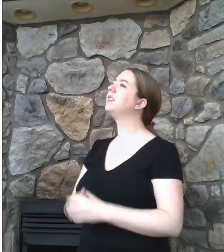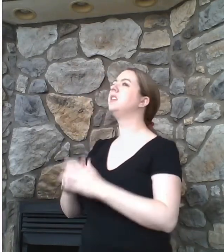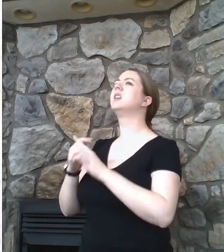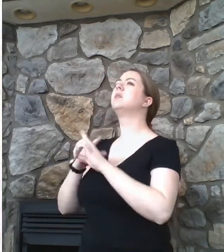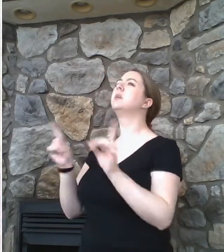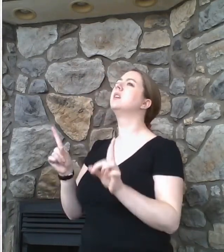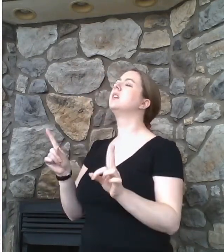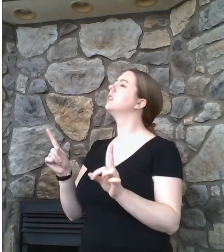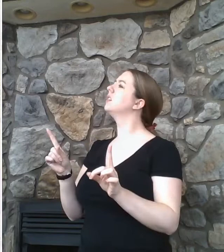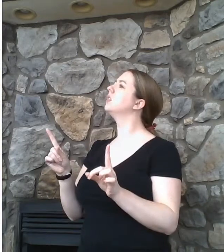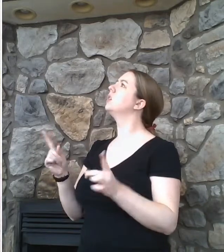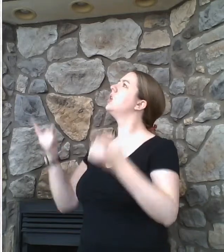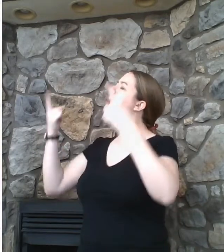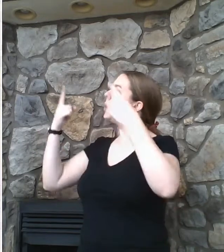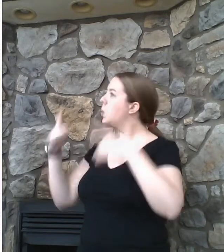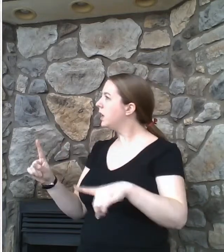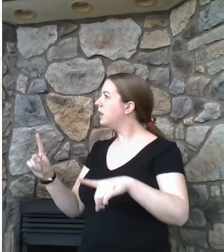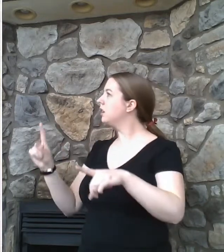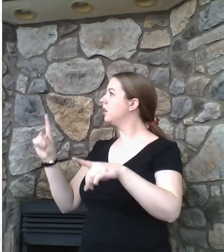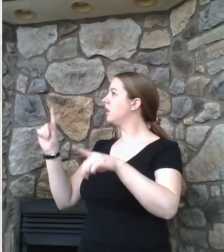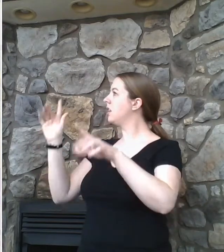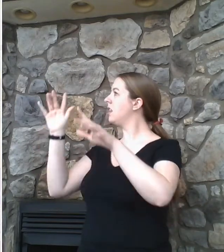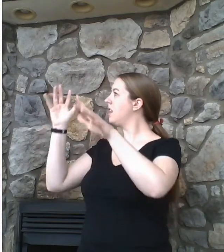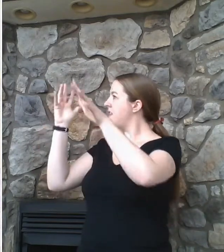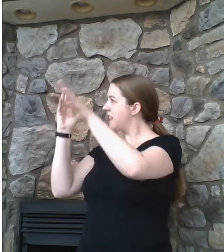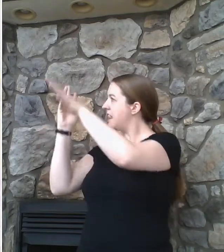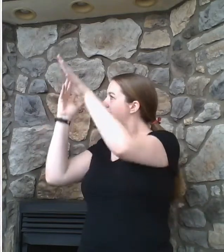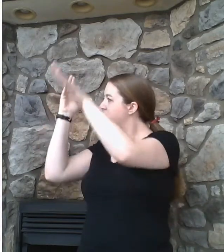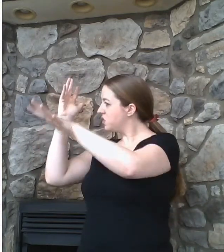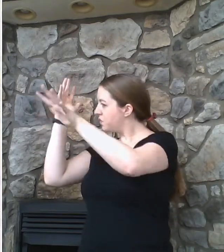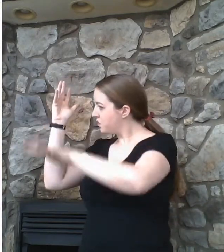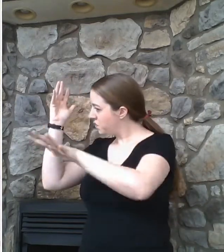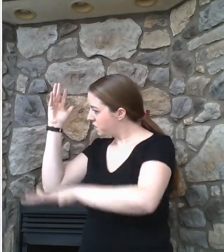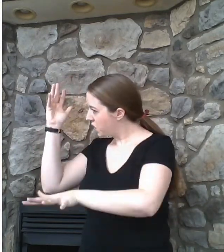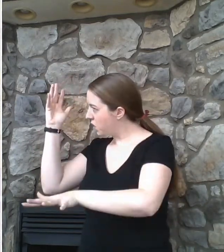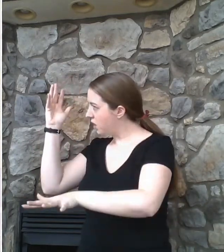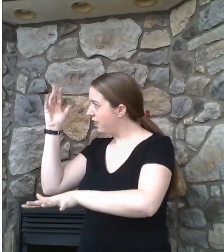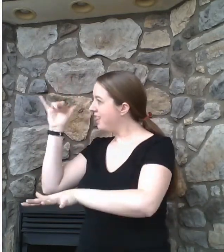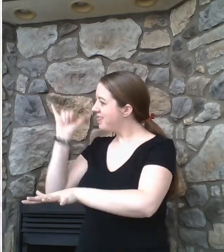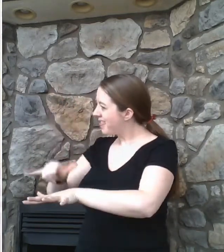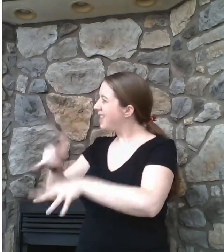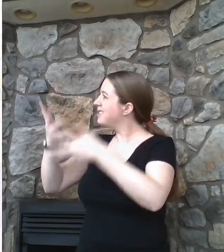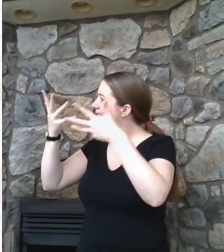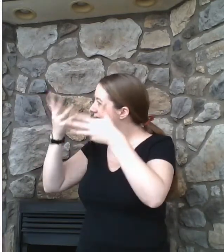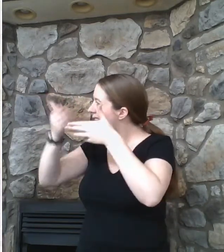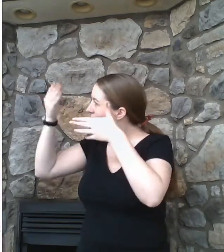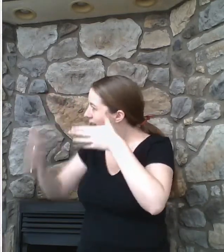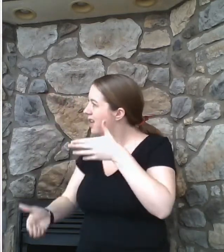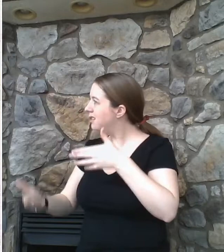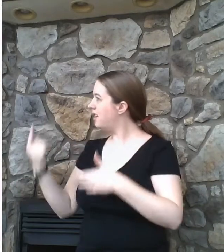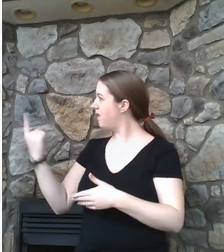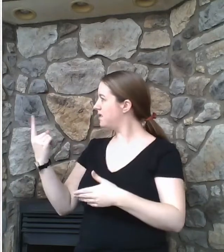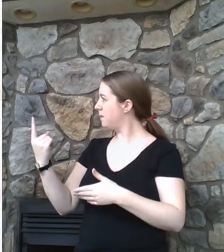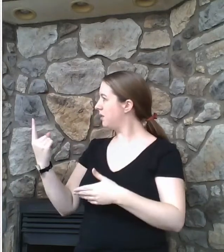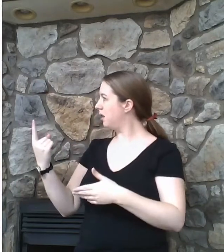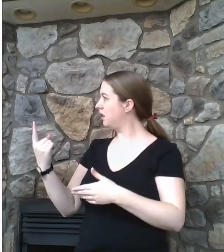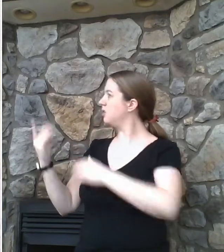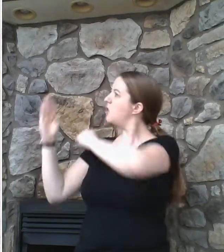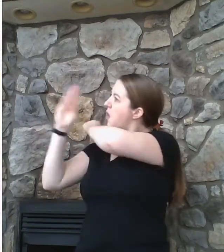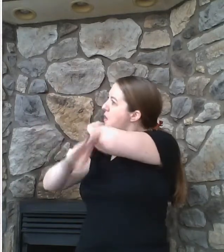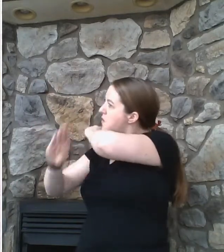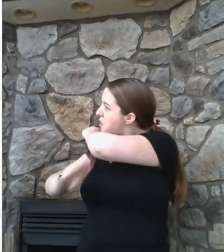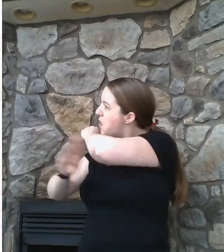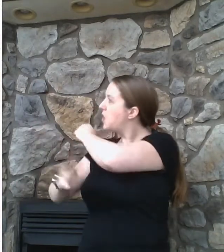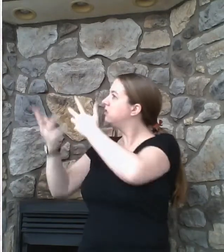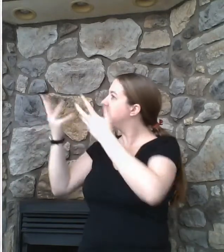But when the leaves fall, that's the end of something, the little boy said. It's